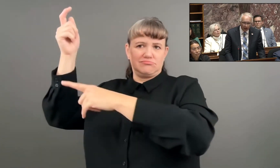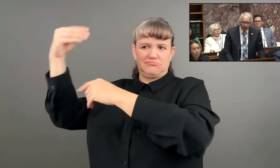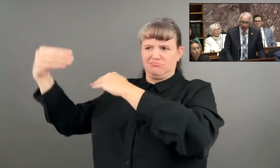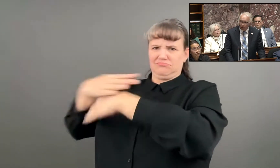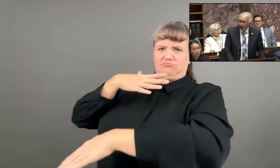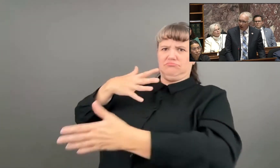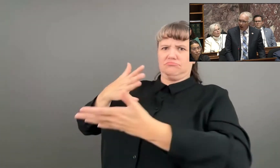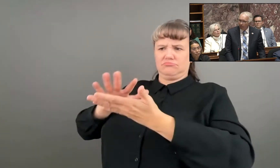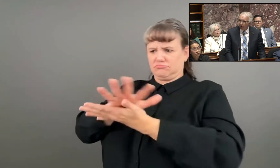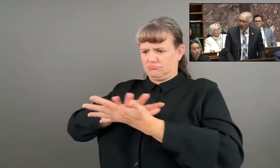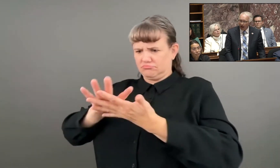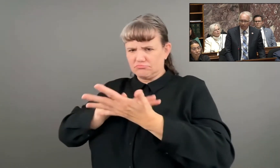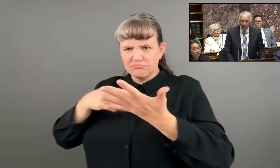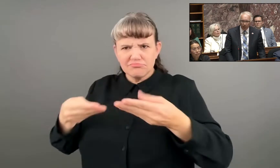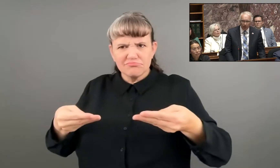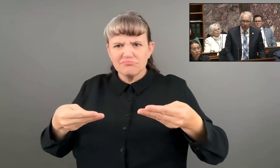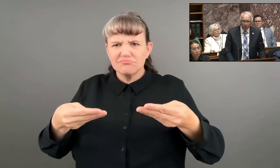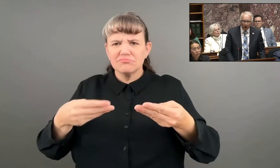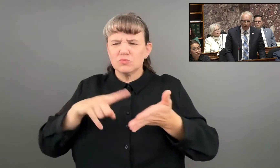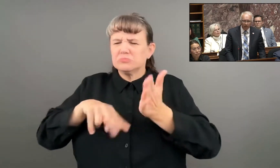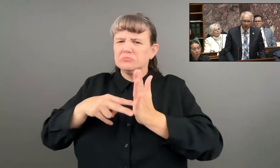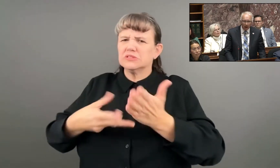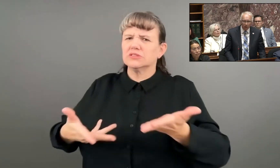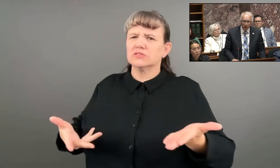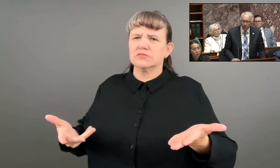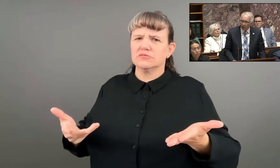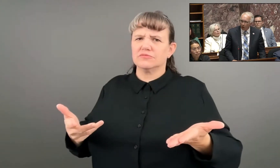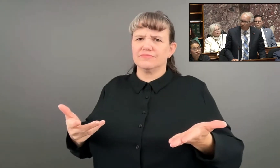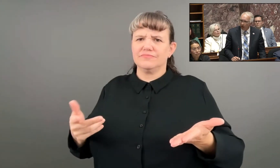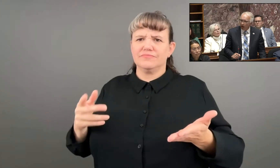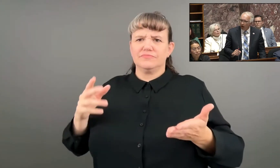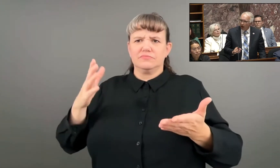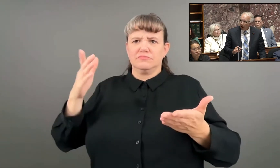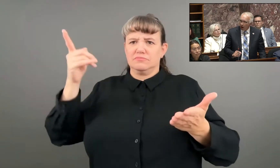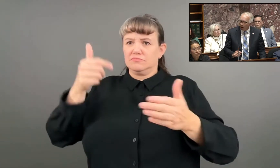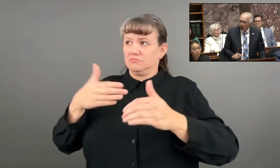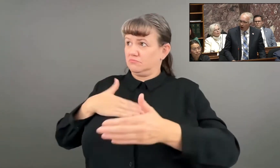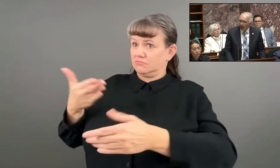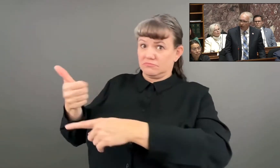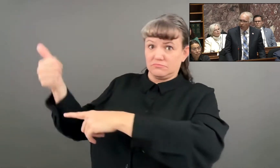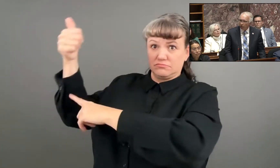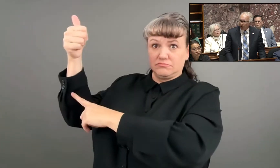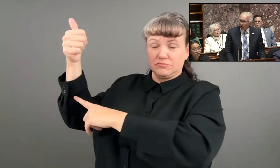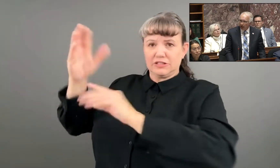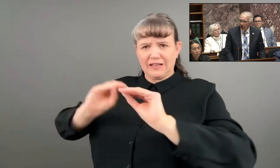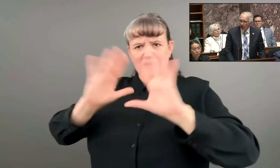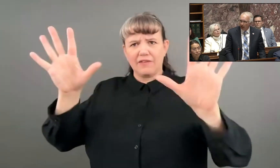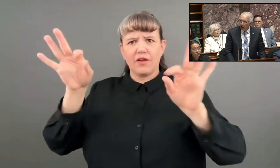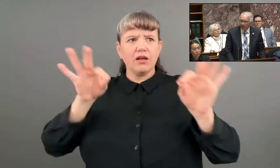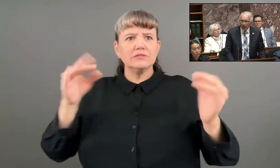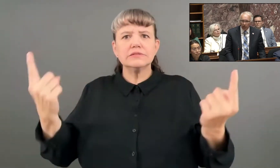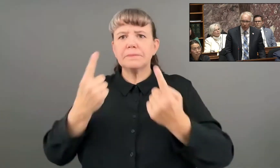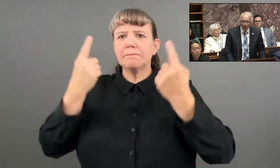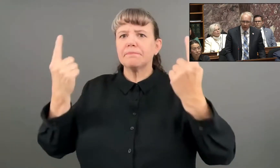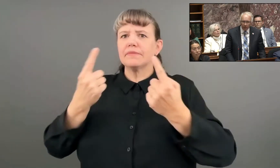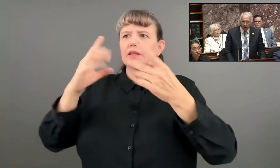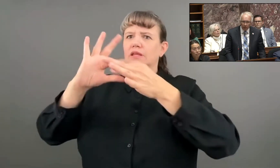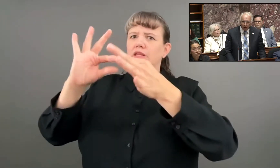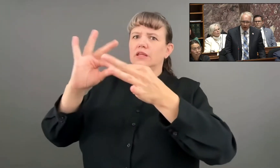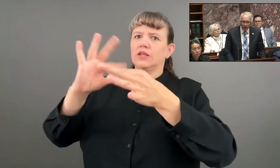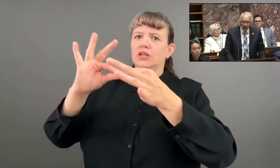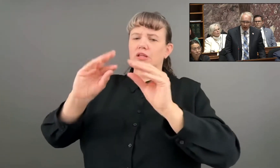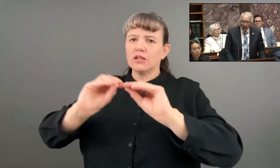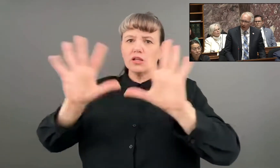could stand up and provide people in this province some form of understanding of the uncertainty that's